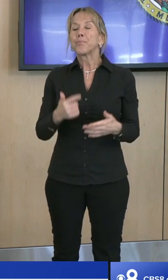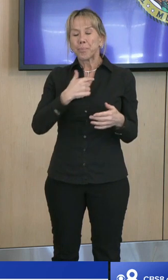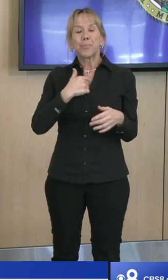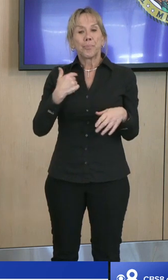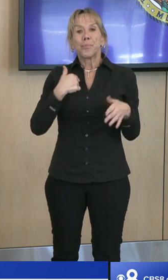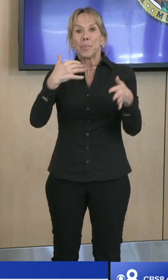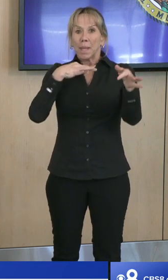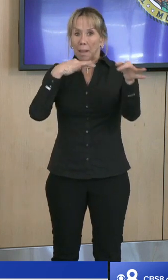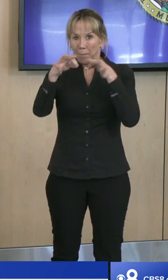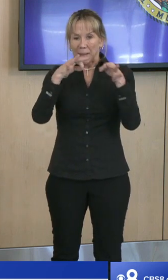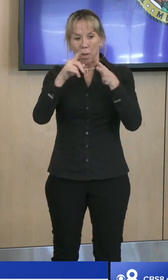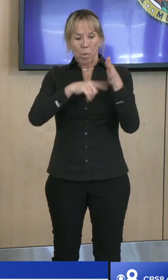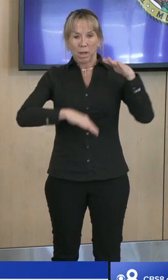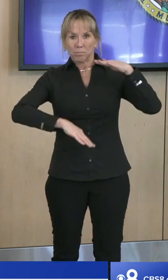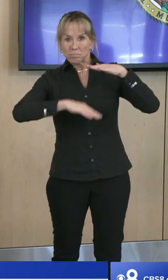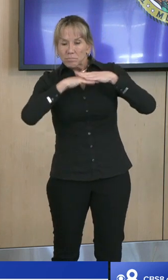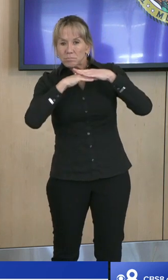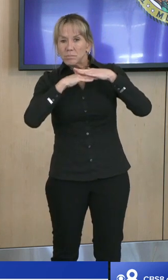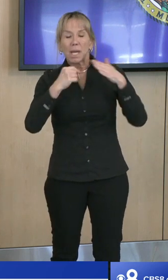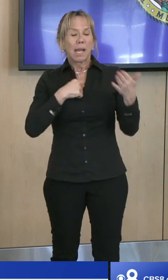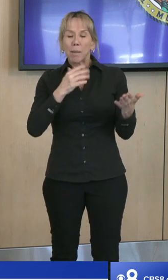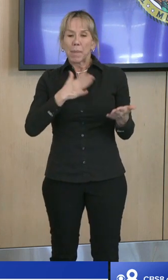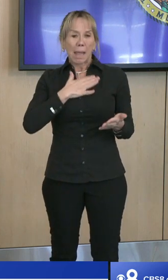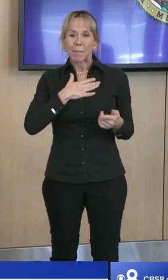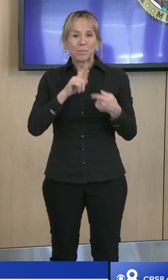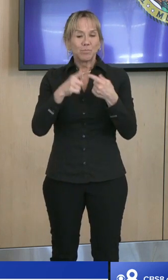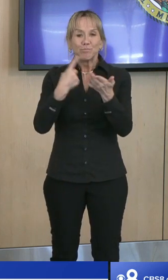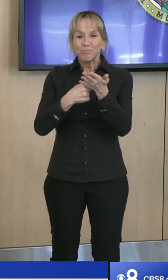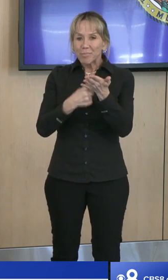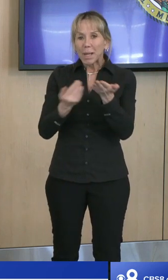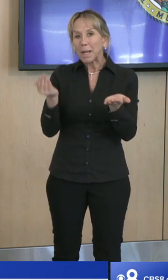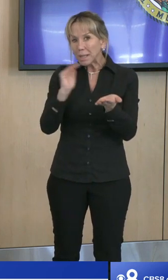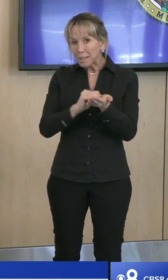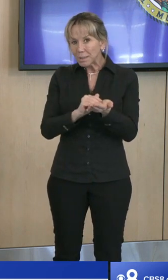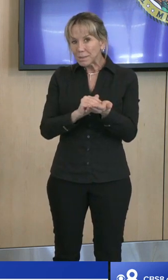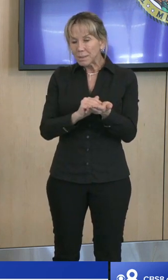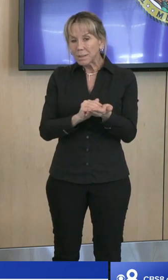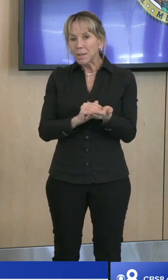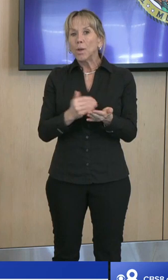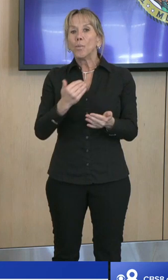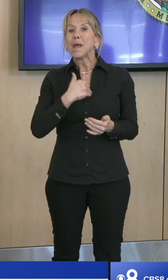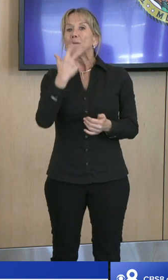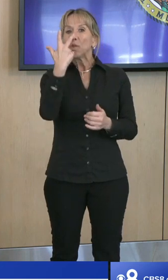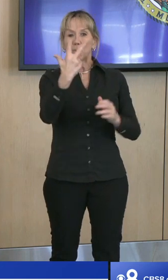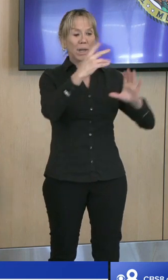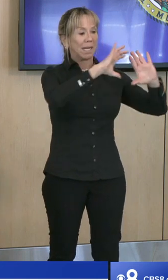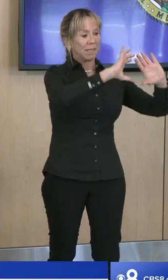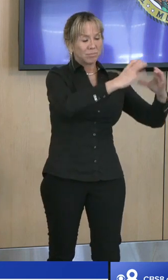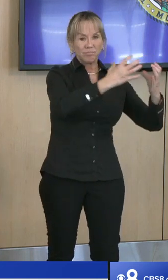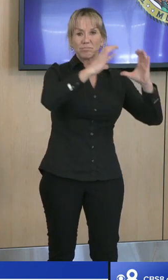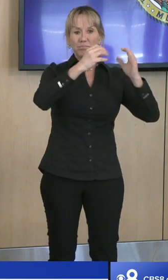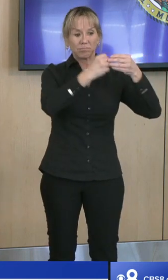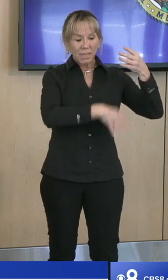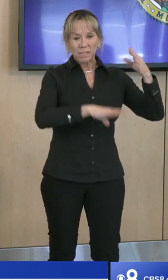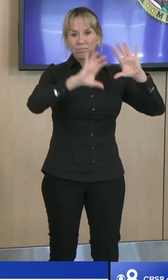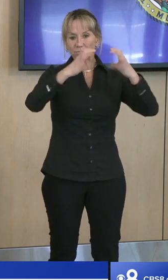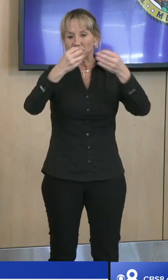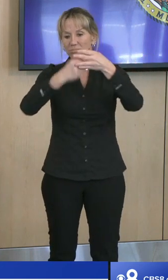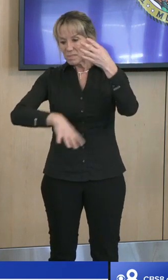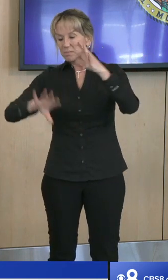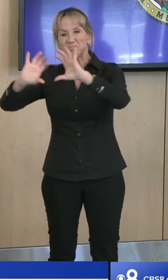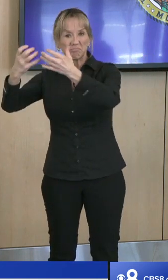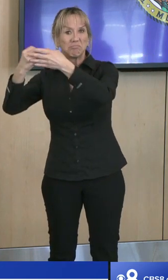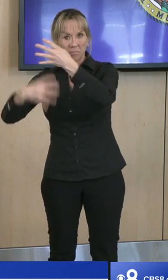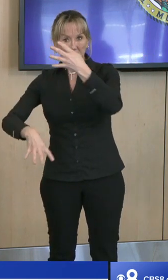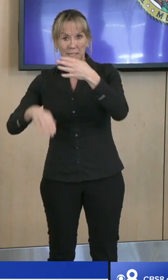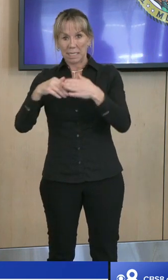explained our capacity, and I'm very happy to go over that again. We have 3 buckets, if you will, of testing